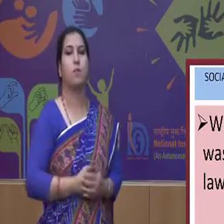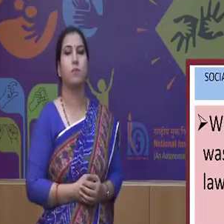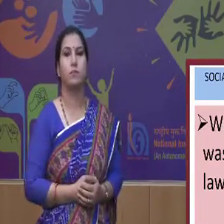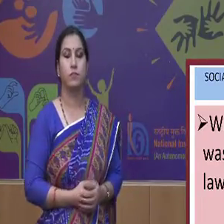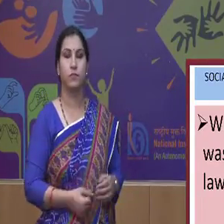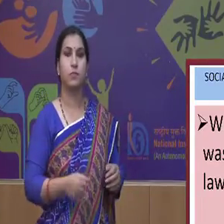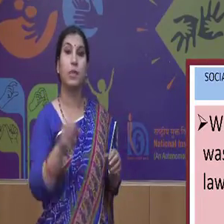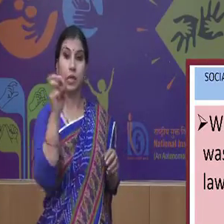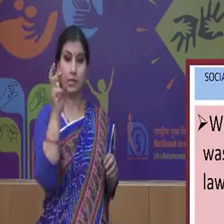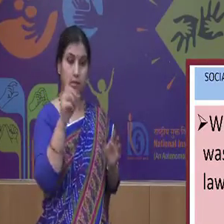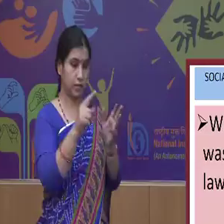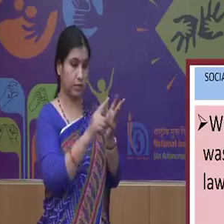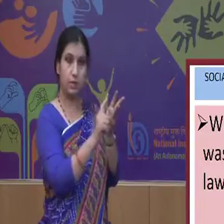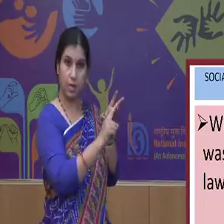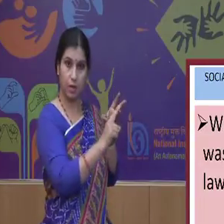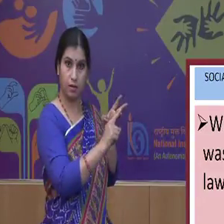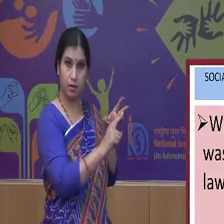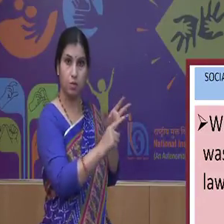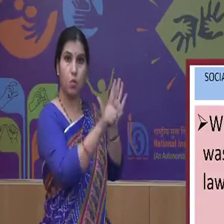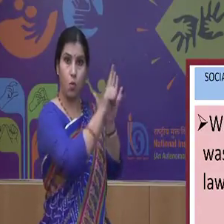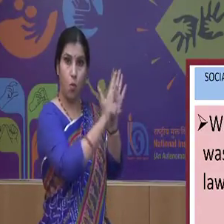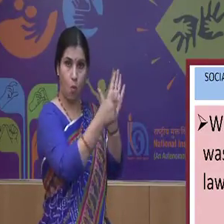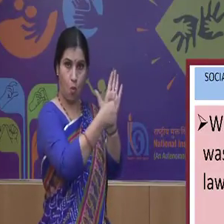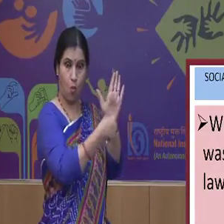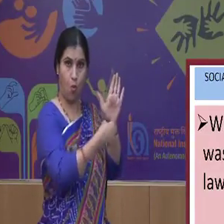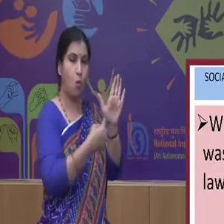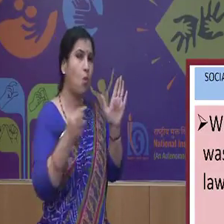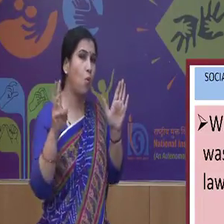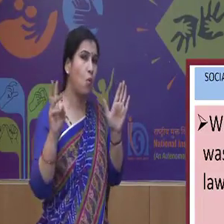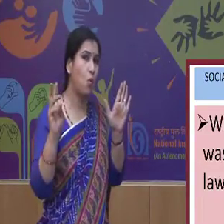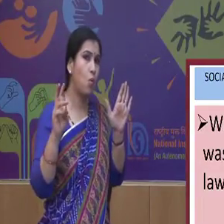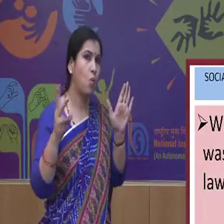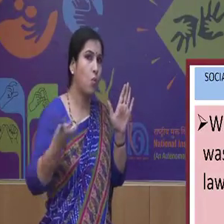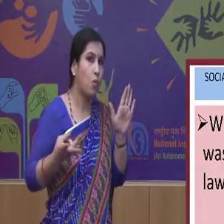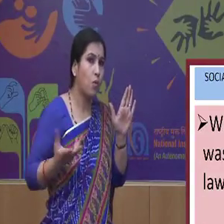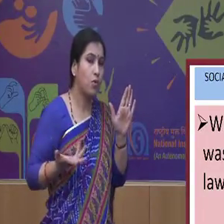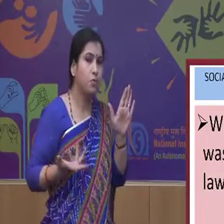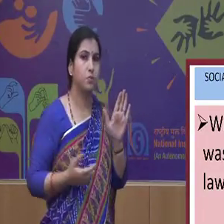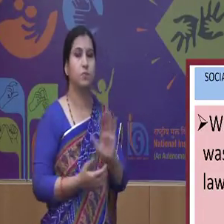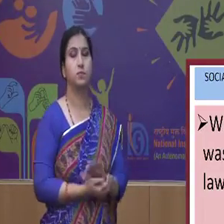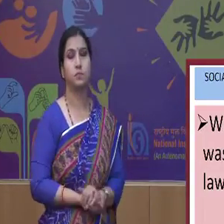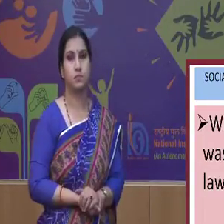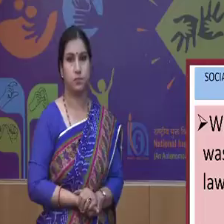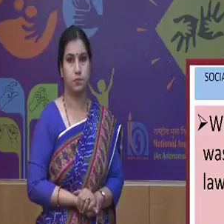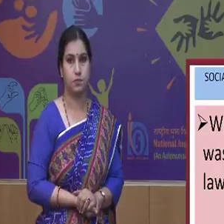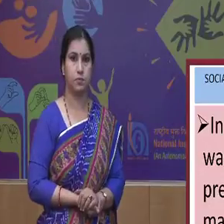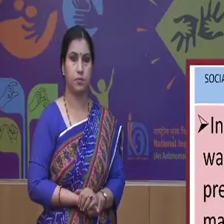The third law, which